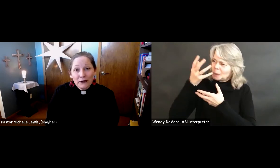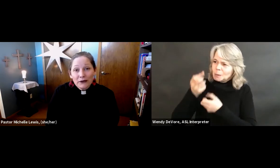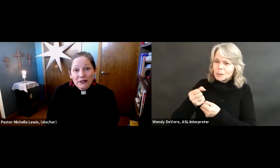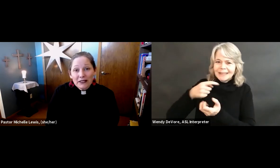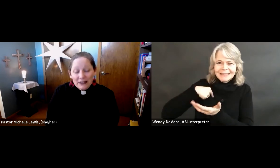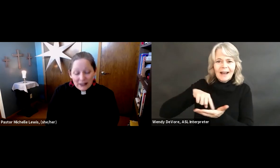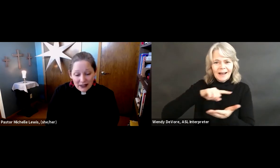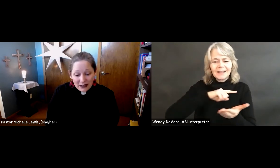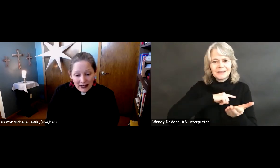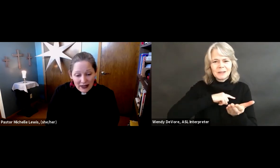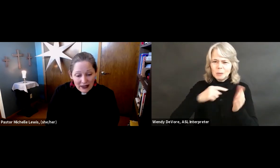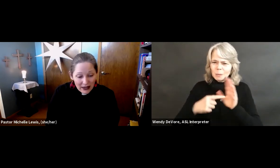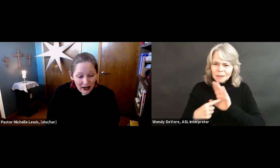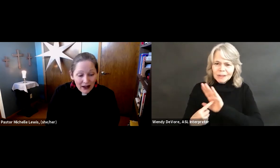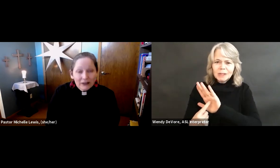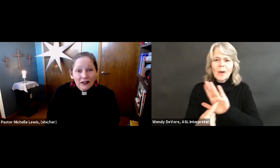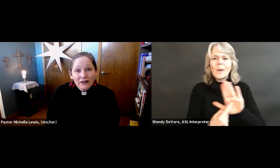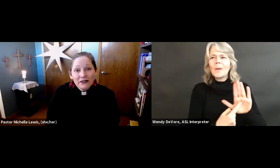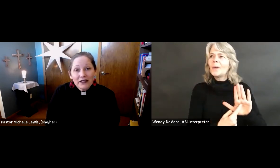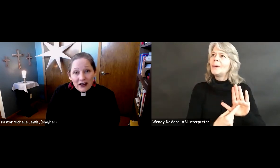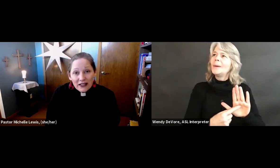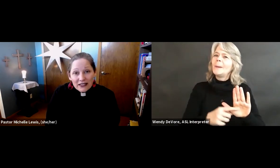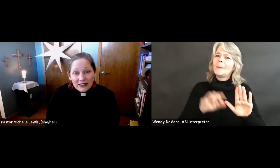news that God loves us.